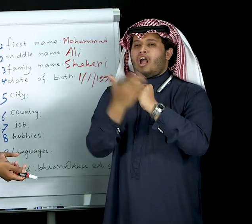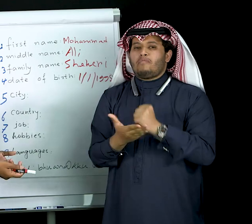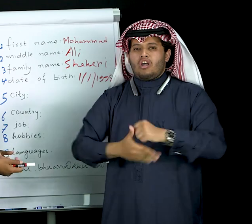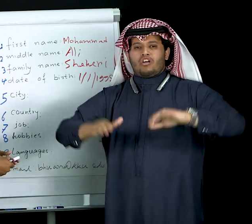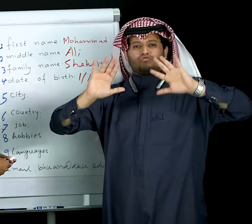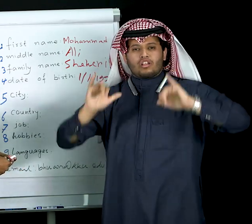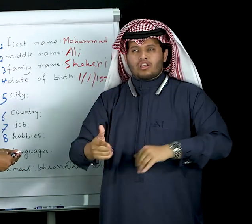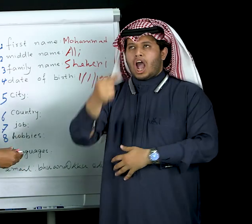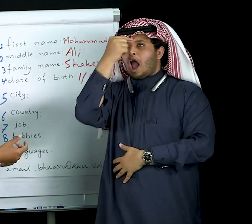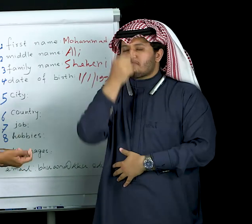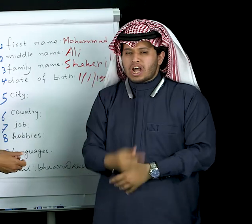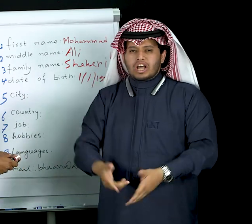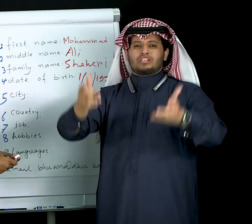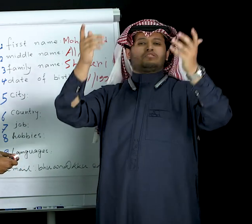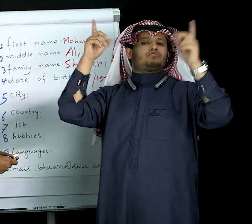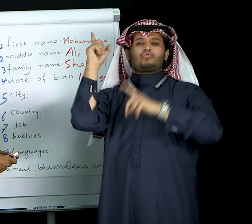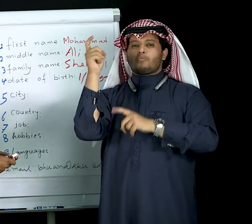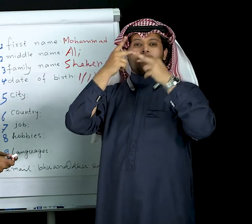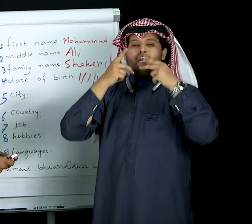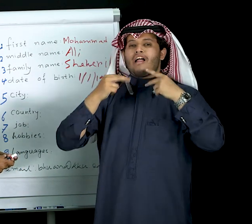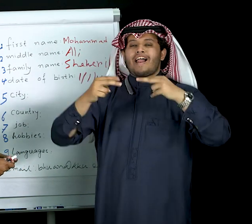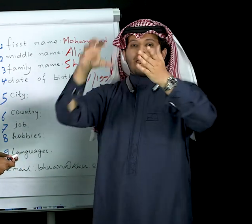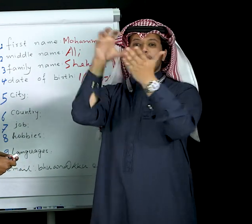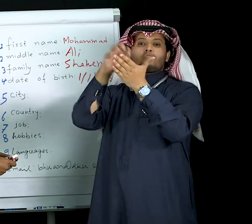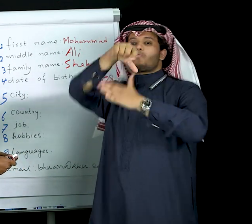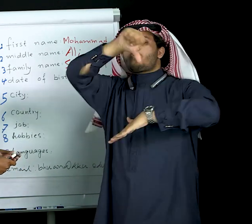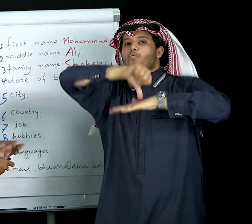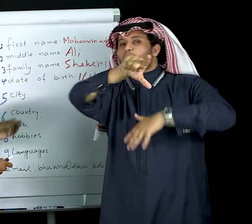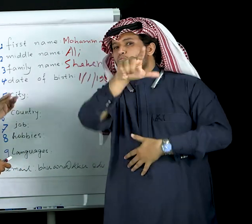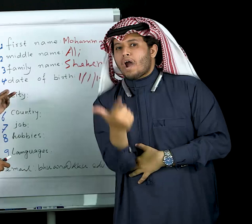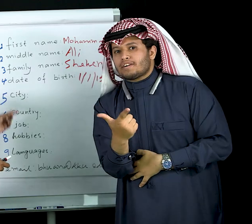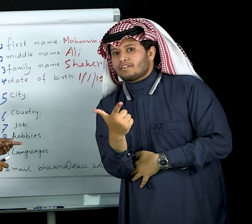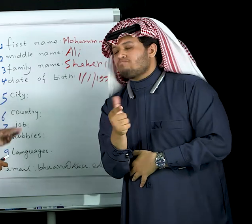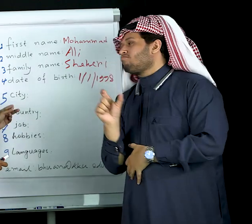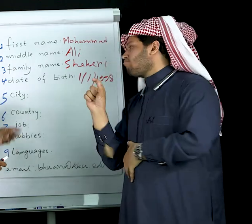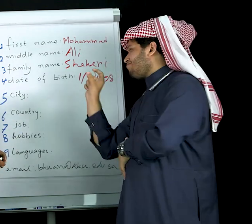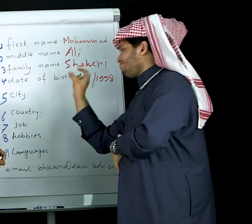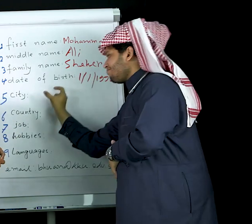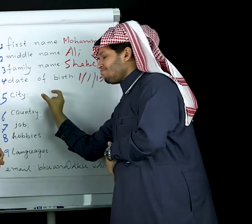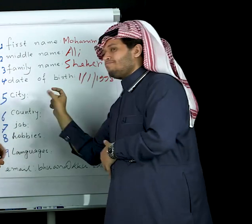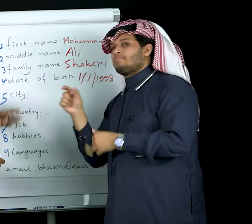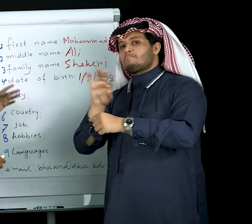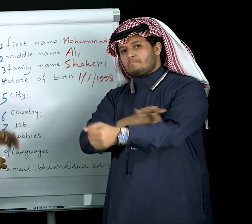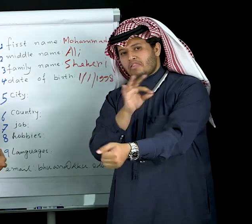Khamis Mushahid, you may live in Riyadh or Jeddah. So you have to write here, for example, maybe you live in